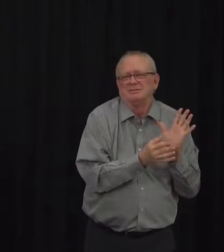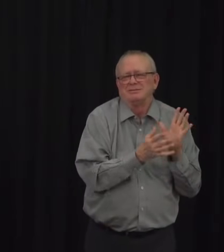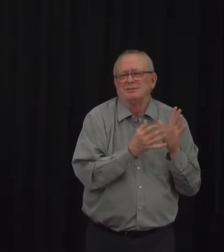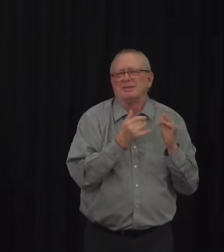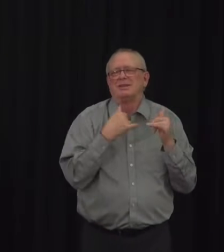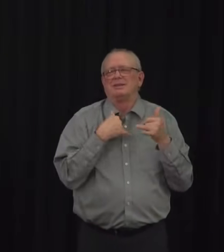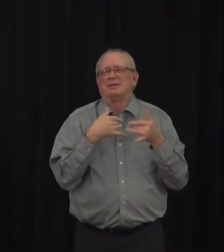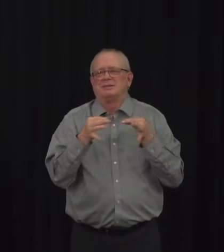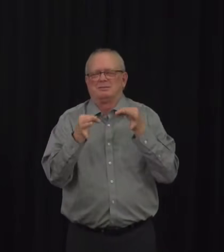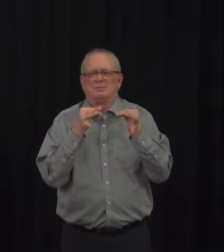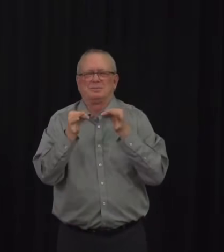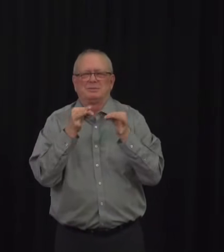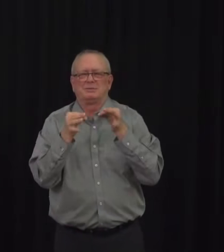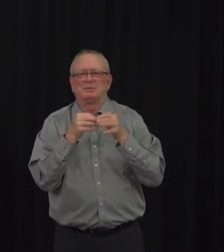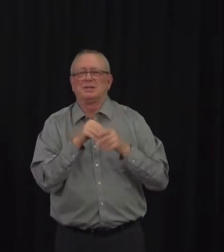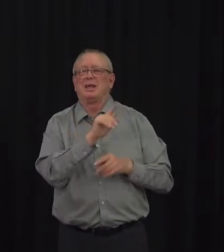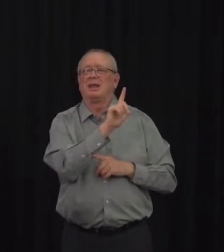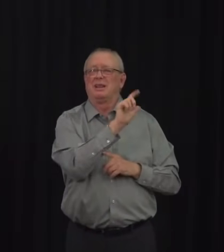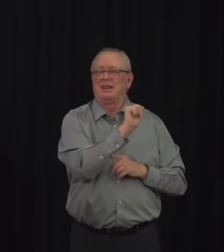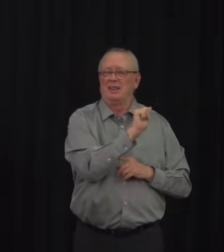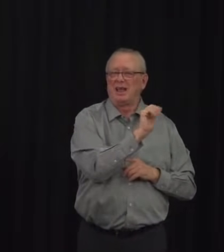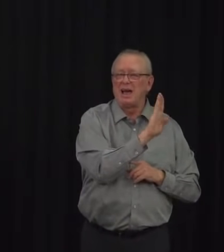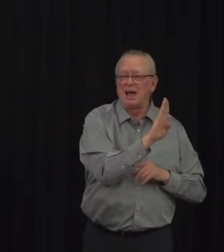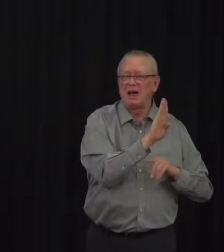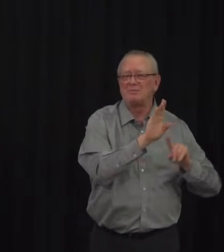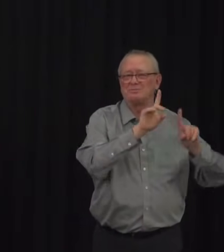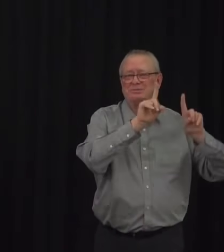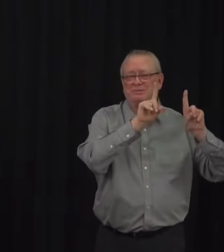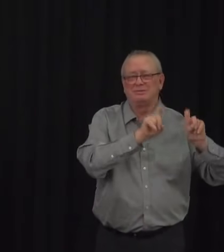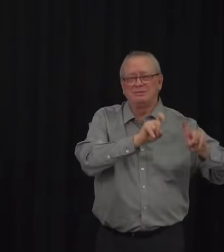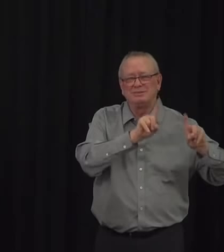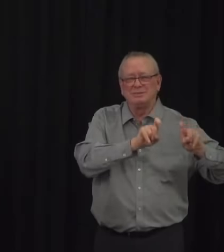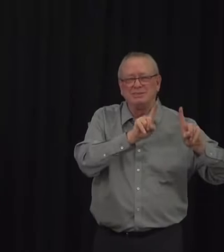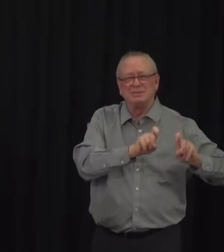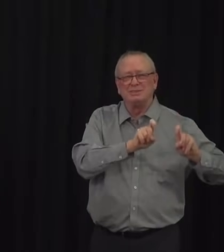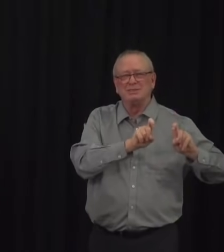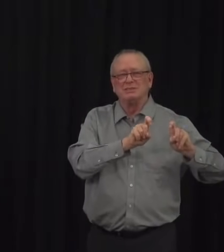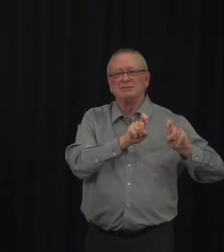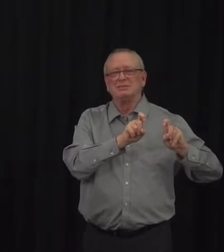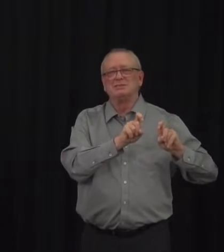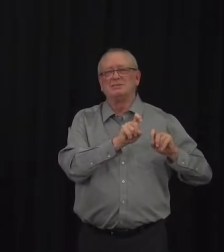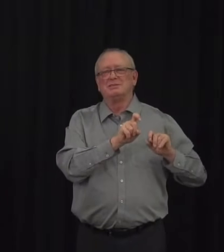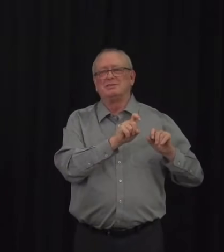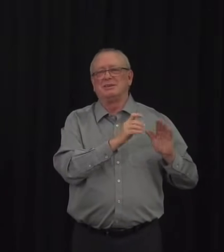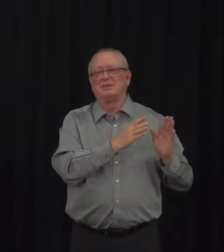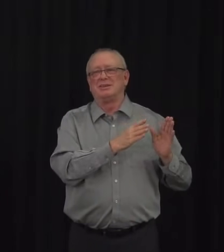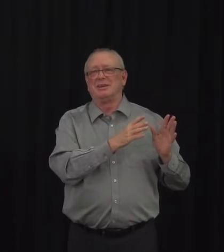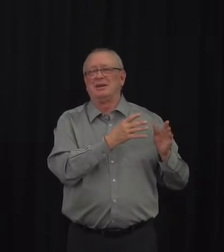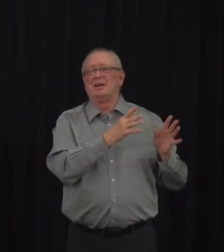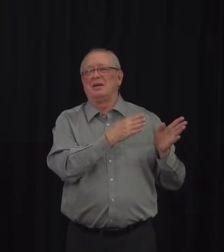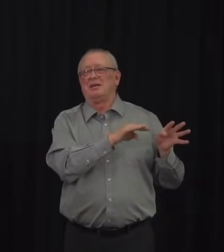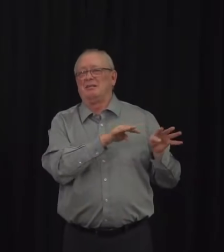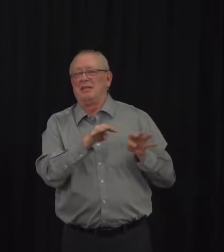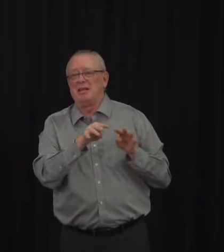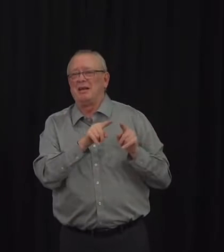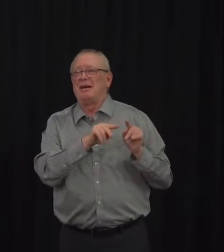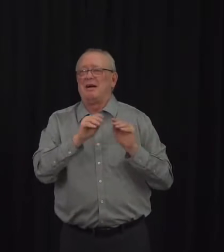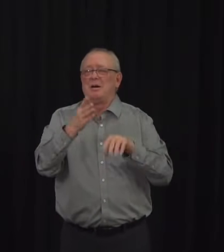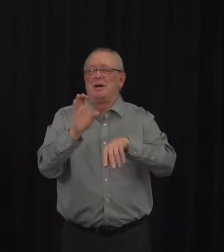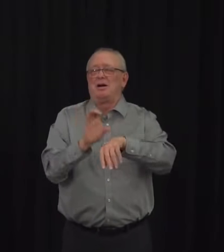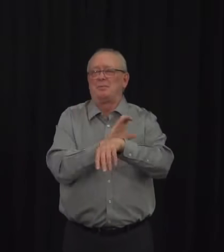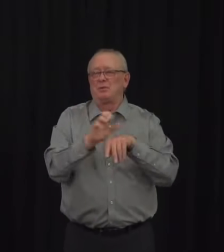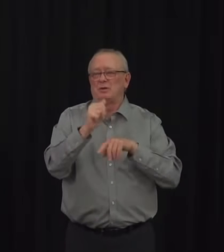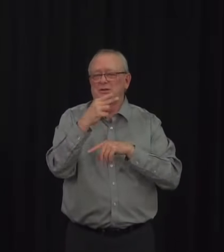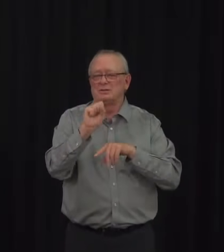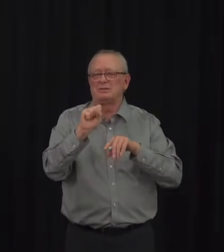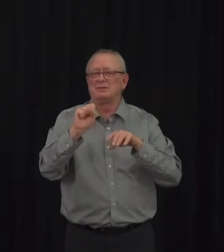the lab that's doing the testing, and there's sort of that data pipeline that then comes and feeds the tests into our systems that we use